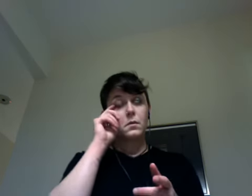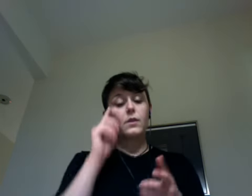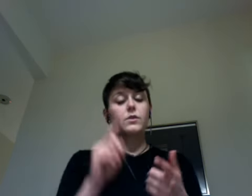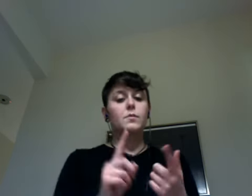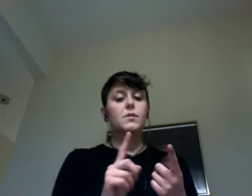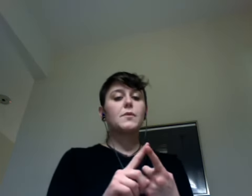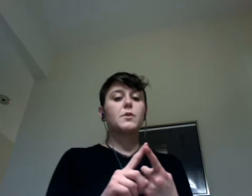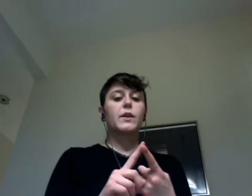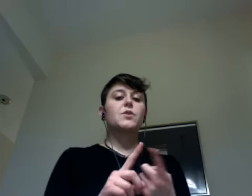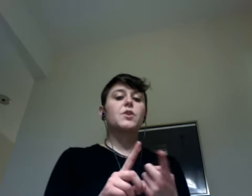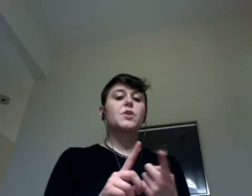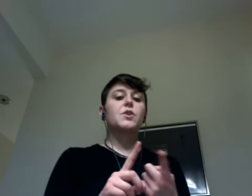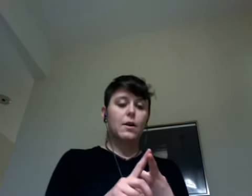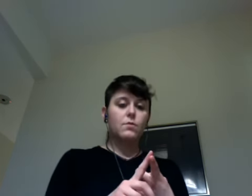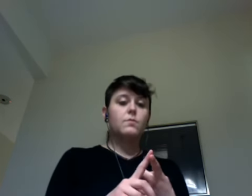There's some steps. We need to turn it down,